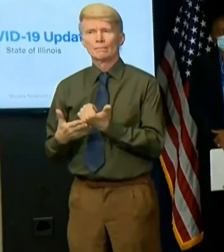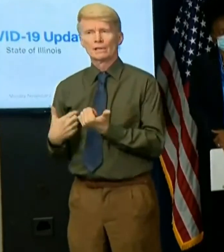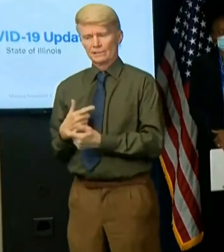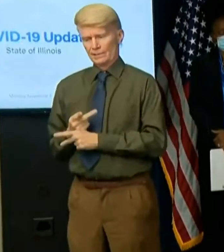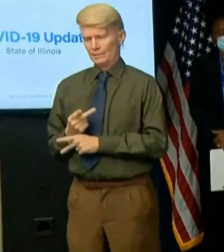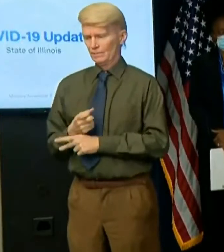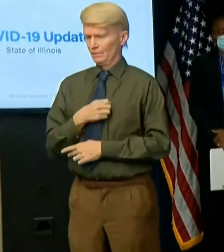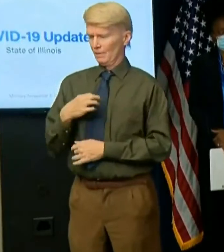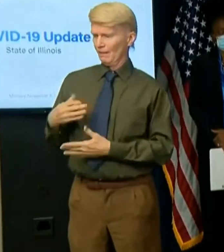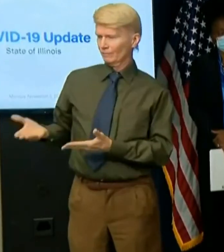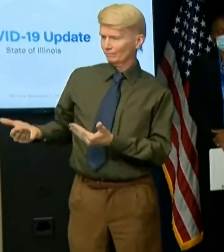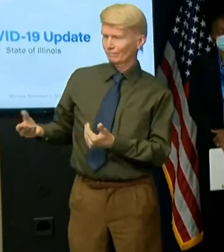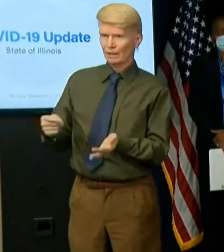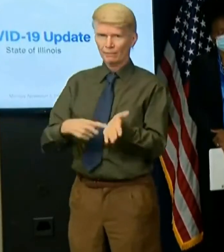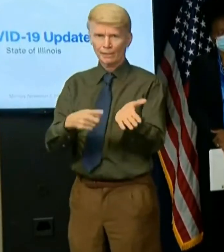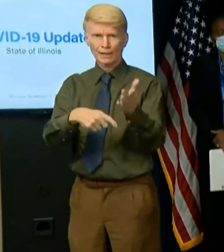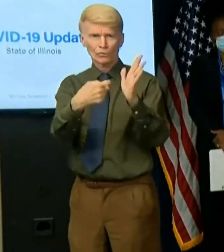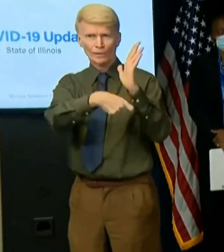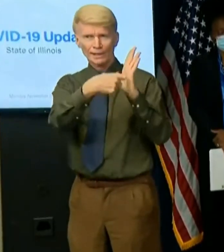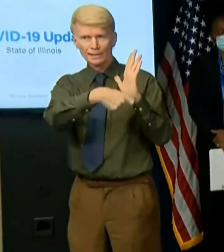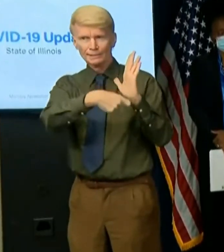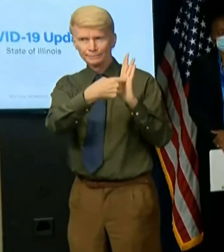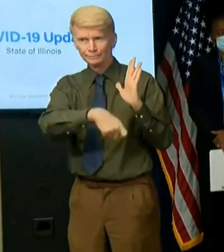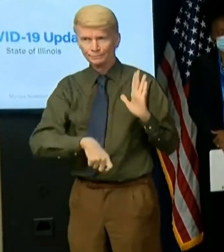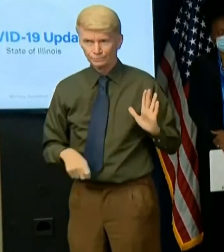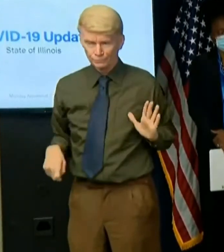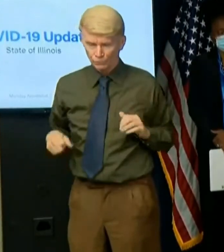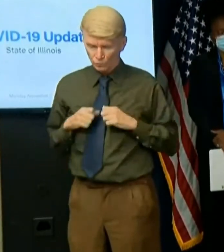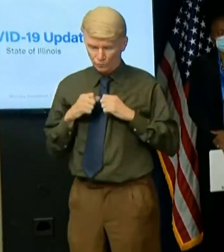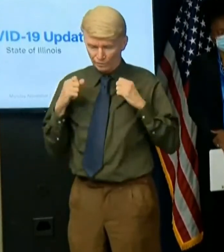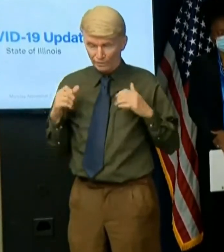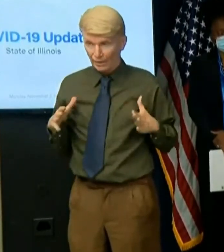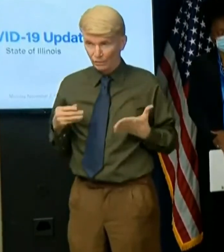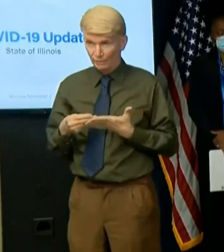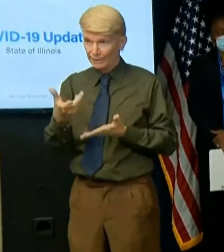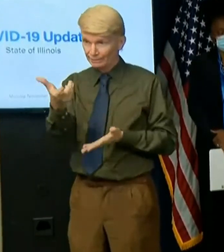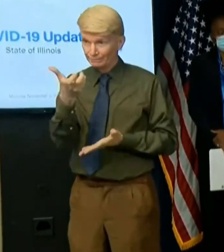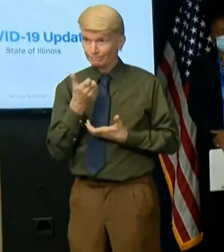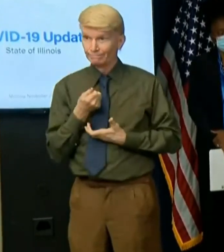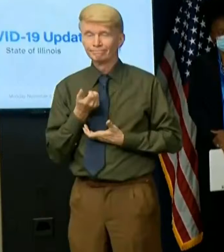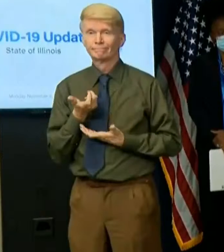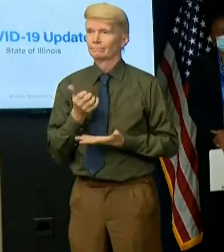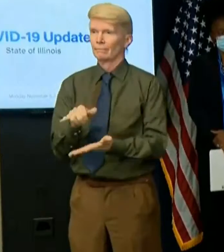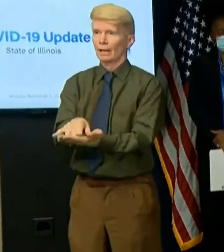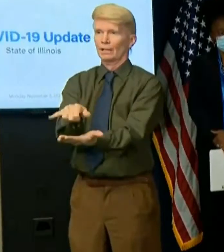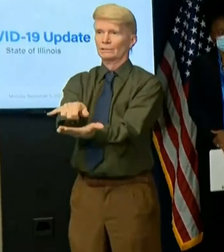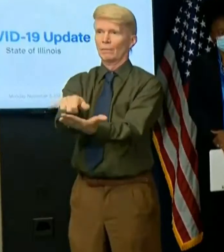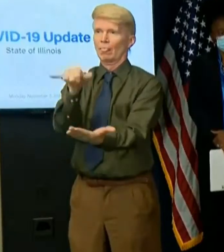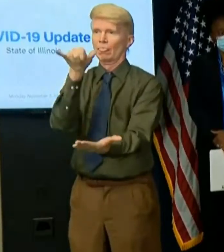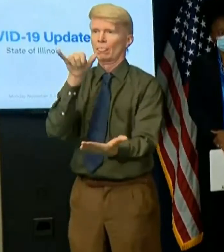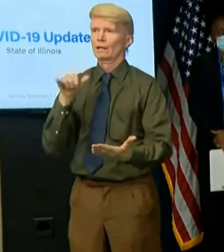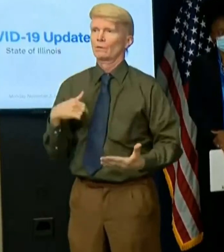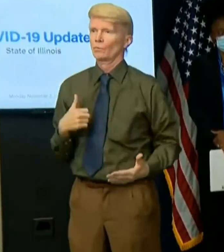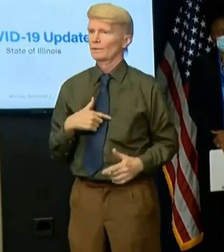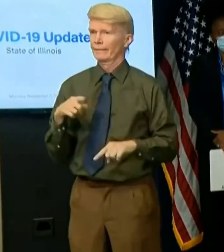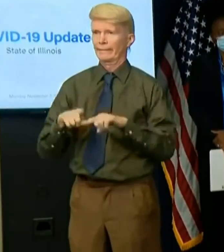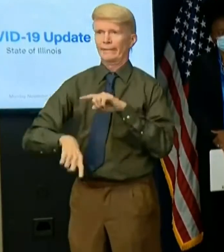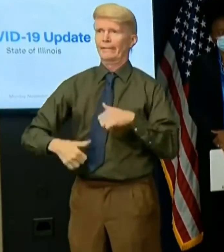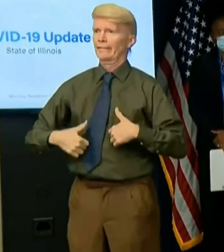employees and pay rent. Without this financial help, it was impossible for us to